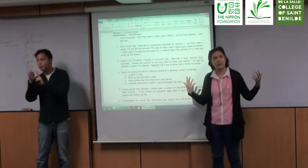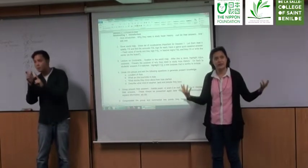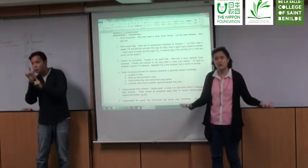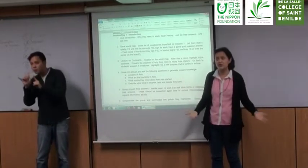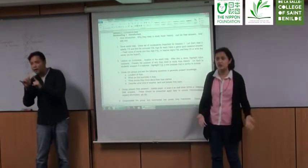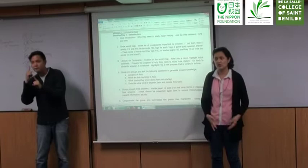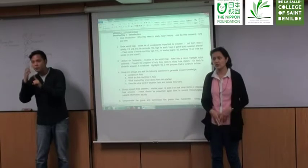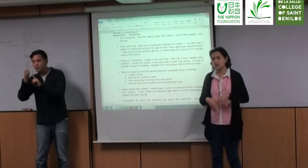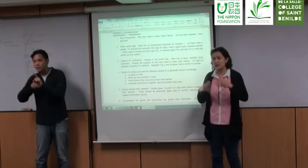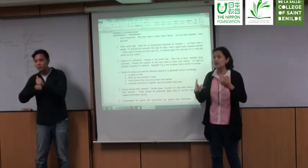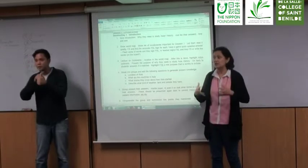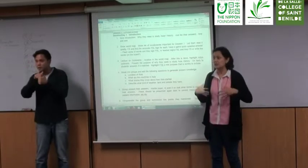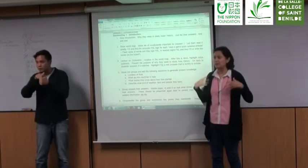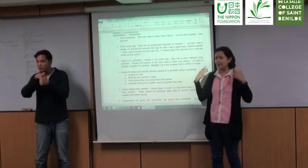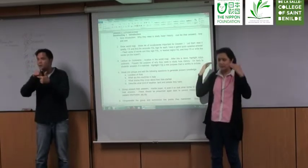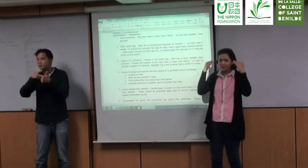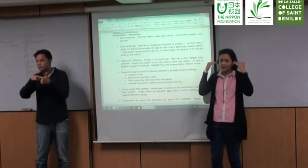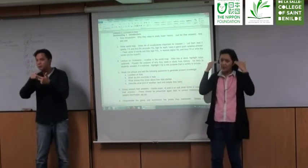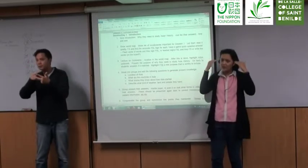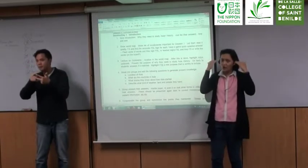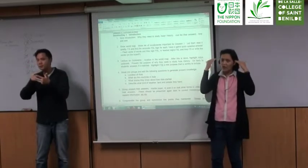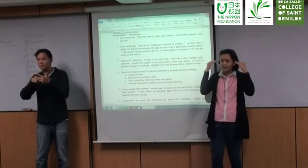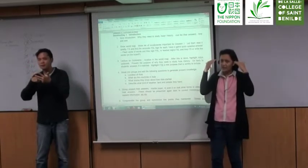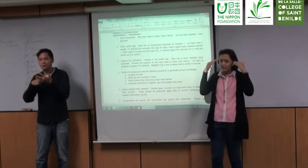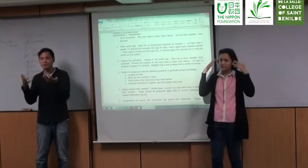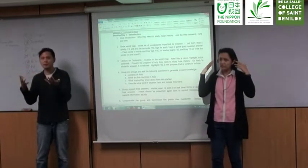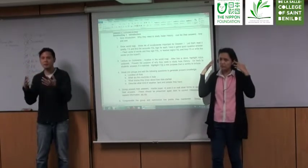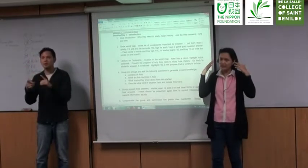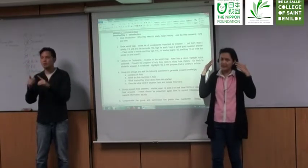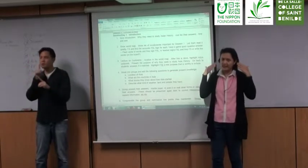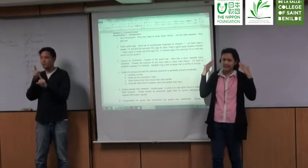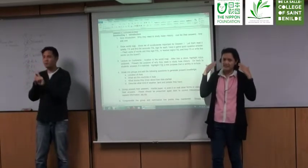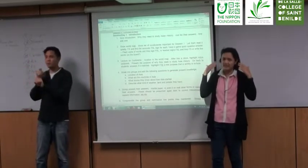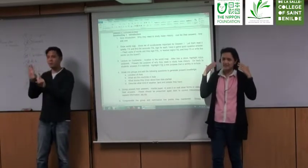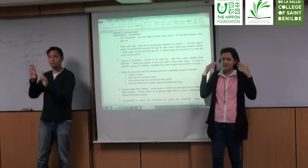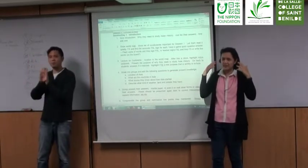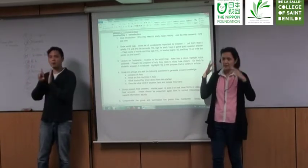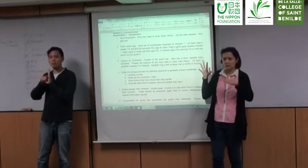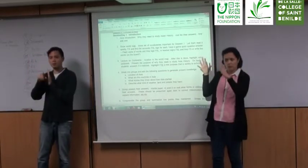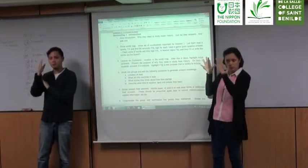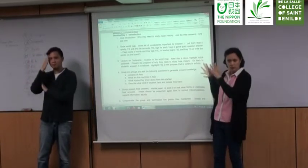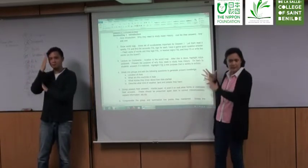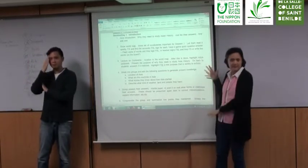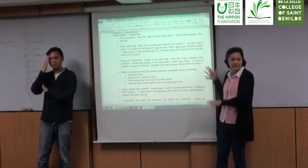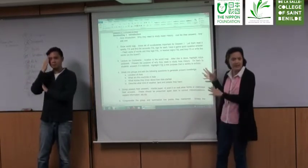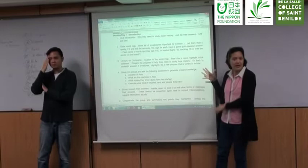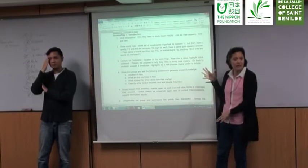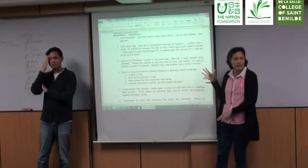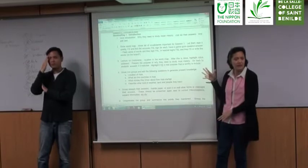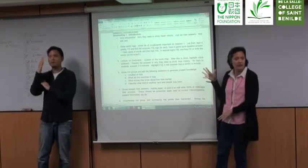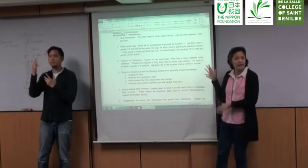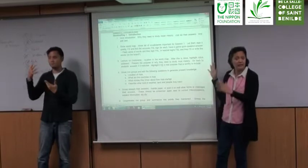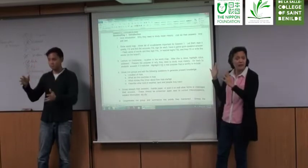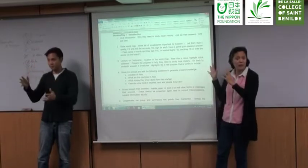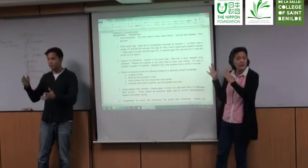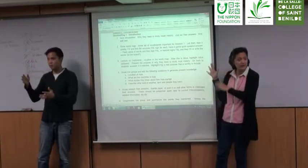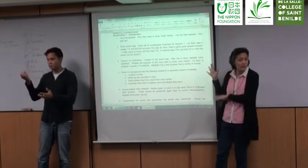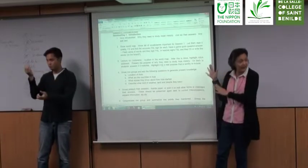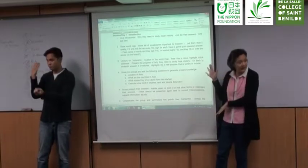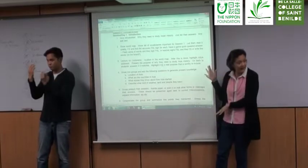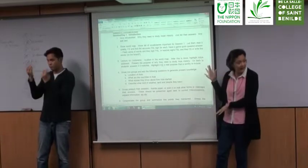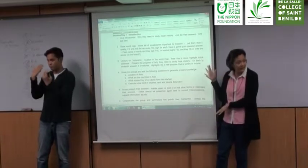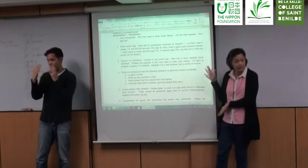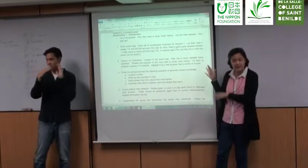environmental weather conditions. So based from their knowledge of what is, we will list it down, and then I will